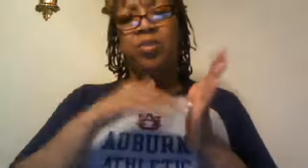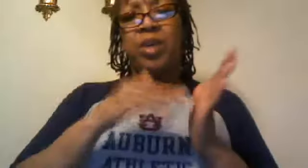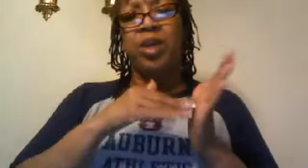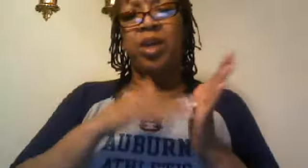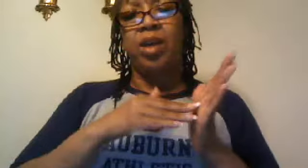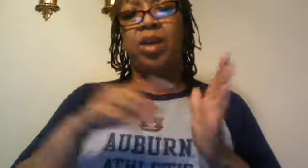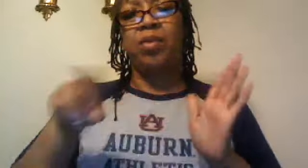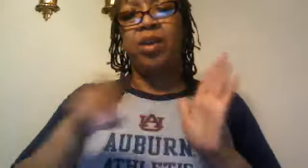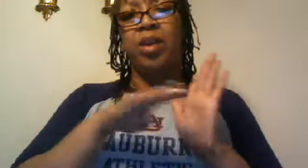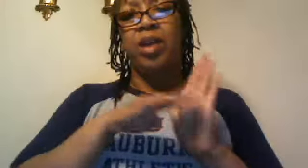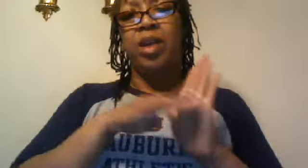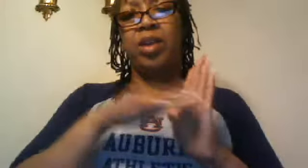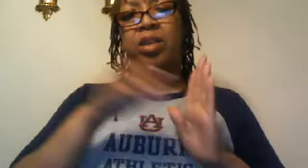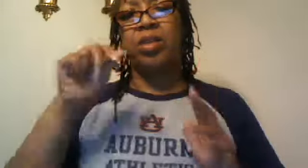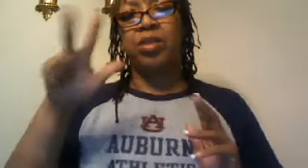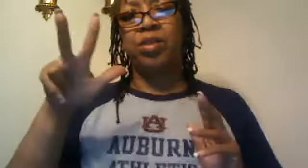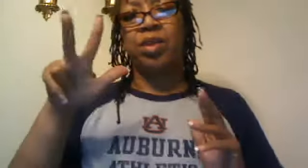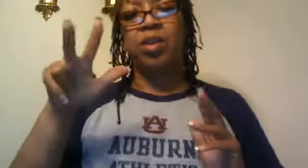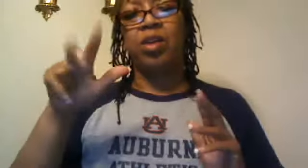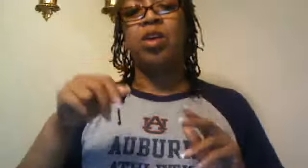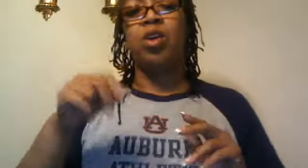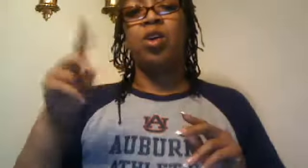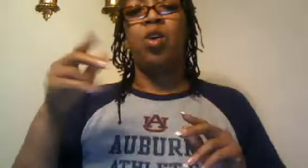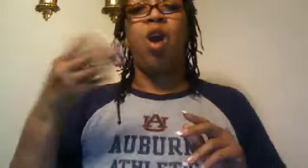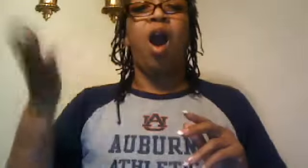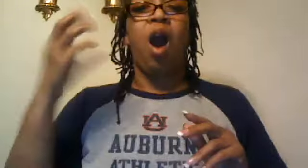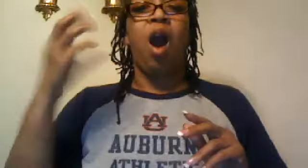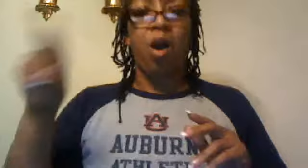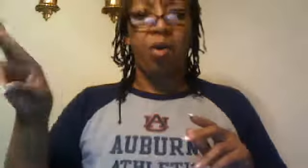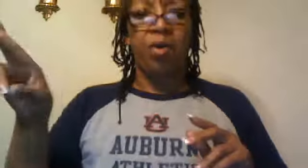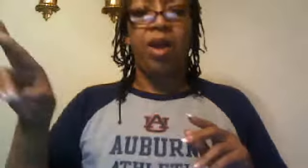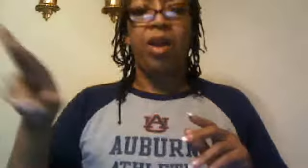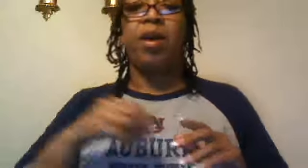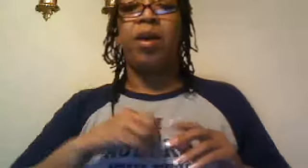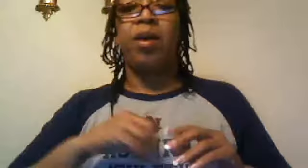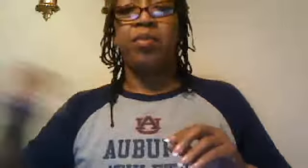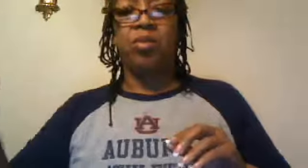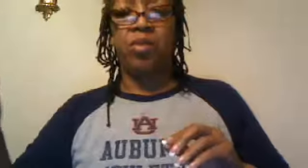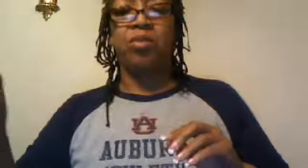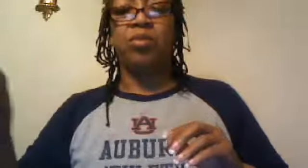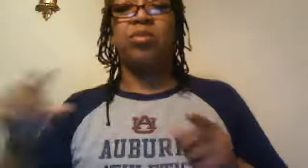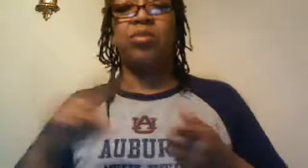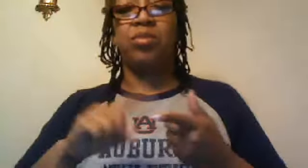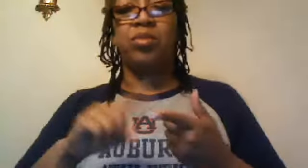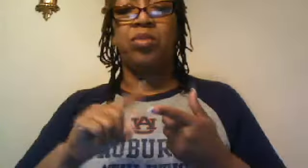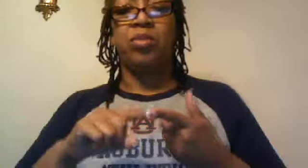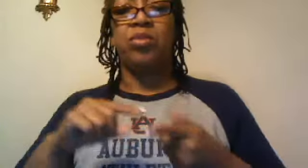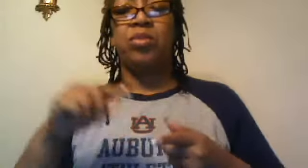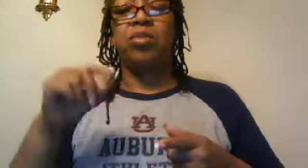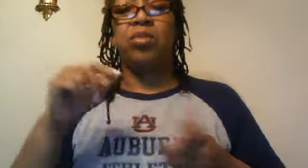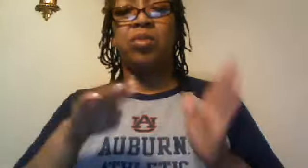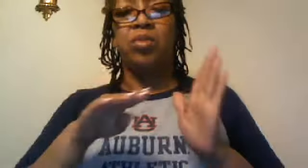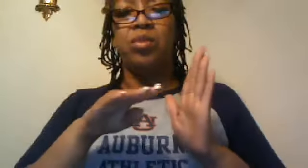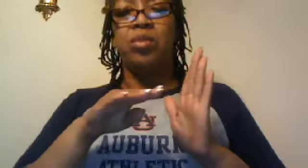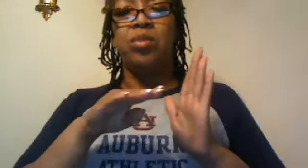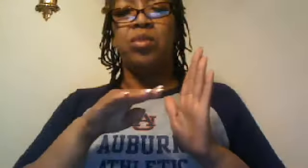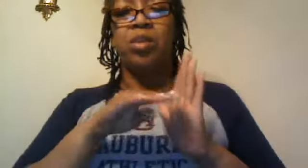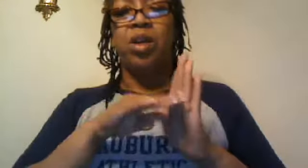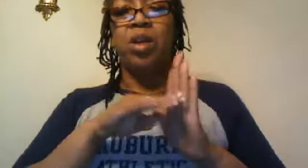you've already moved 3 spaces to the left, and someone says, well, what do I have to add to -3? What do I have to add to -3 to get back